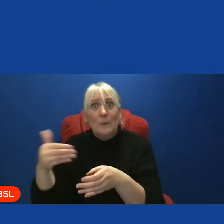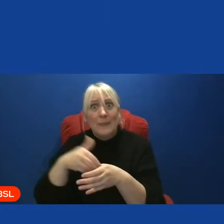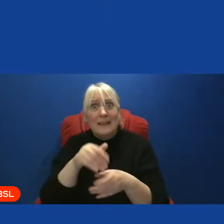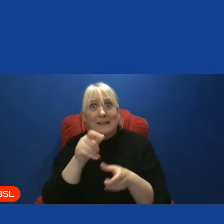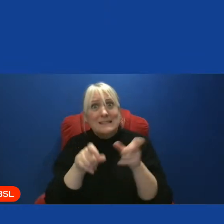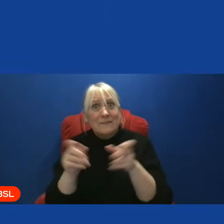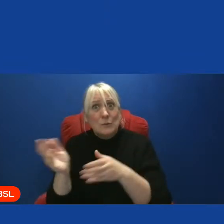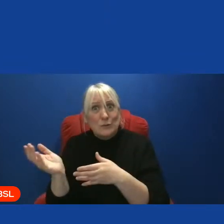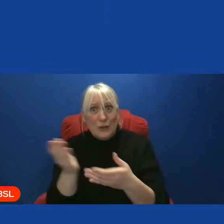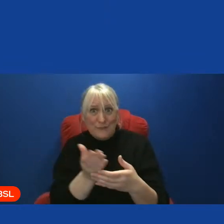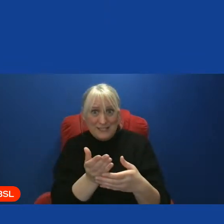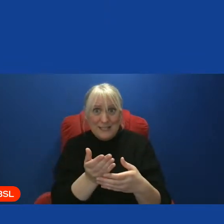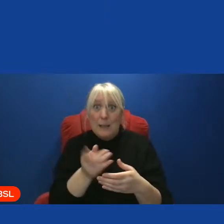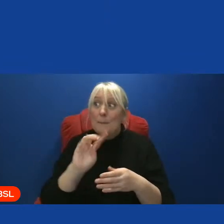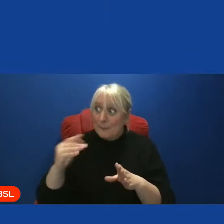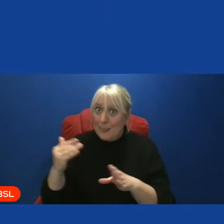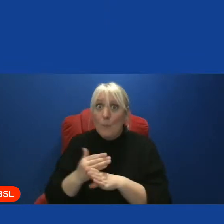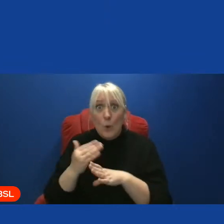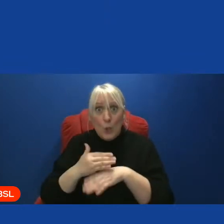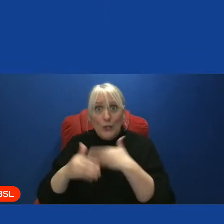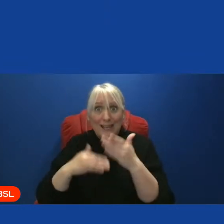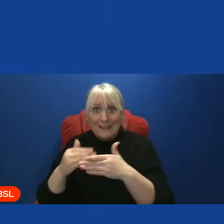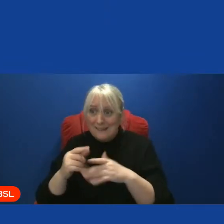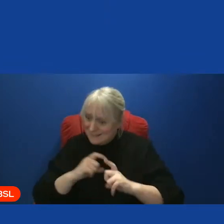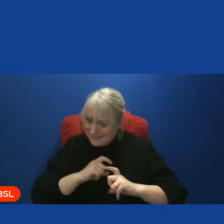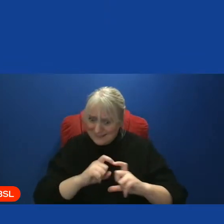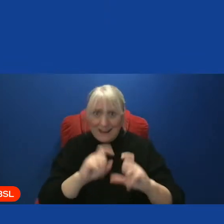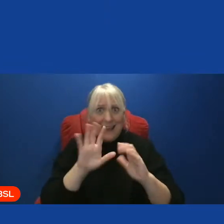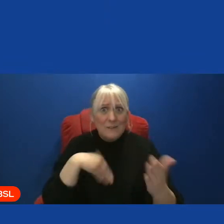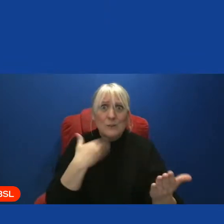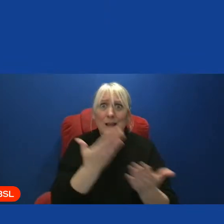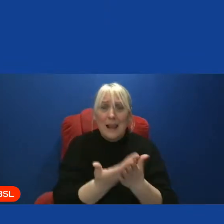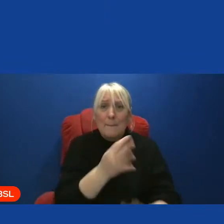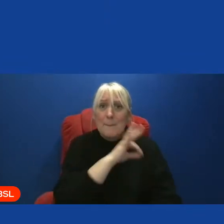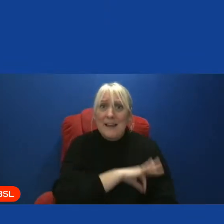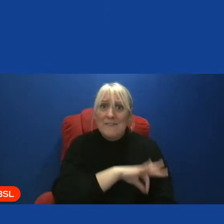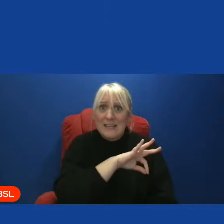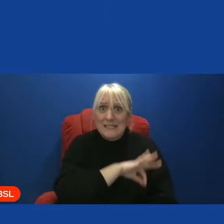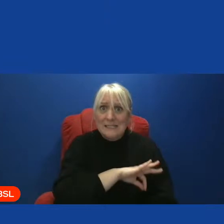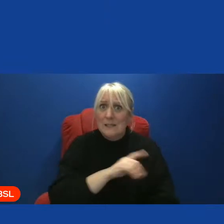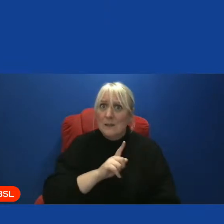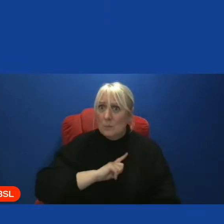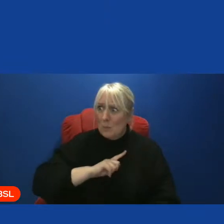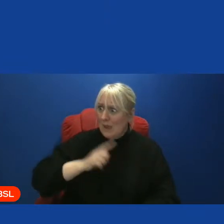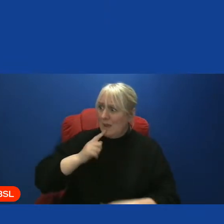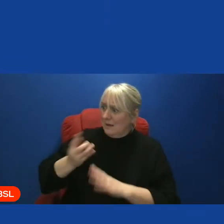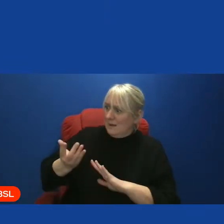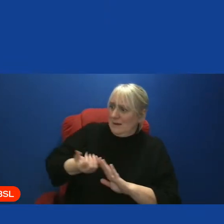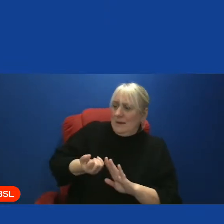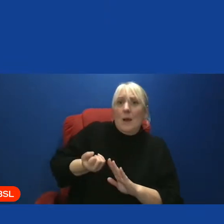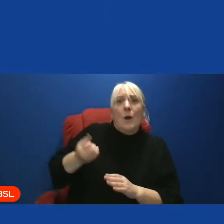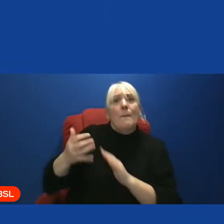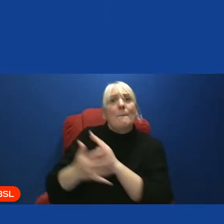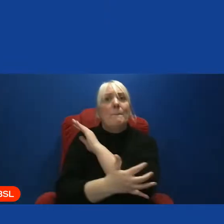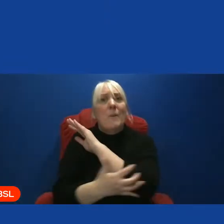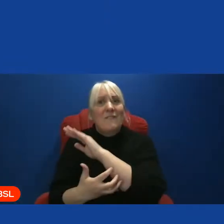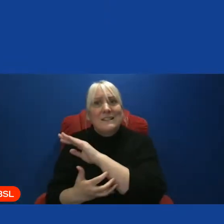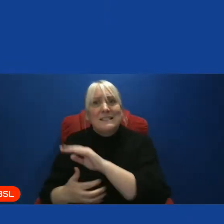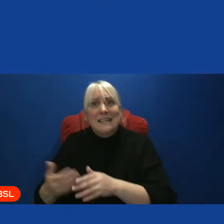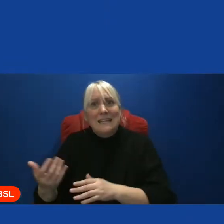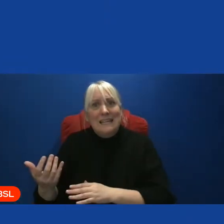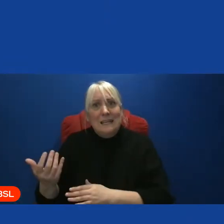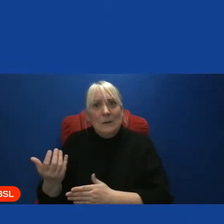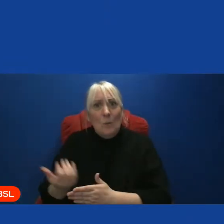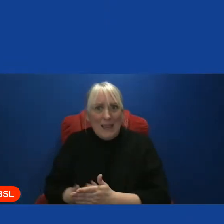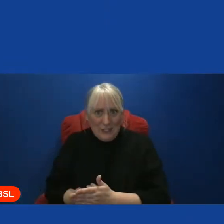are seeing people that are working having to claim benefit because they are on poverty wages. The national living wage,